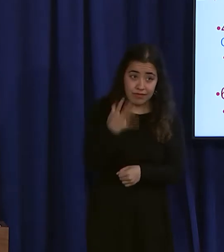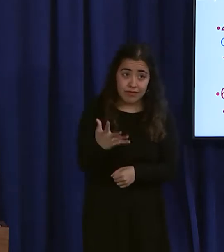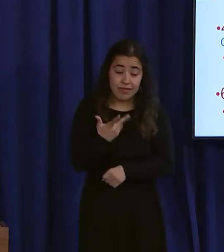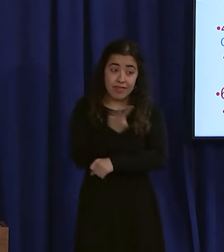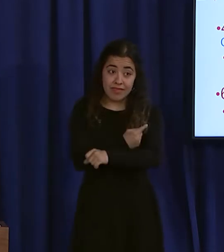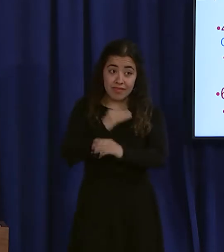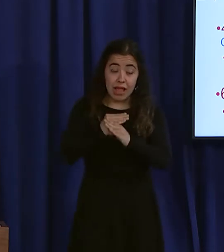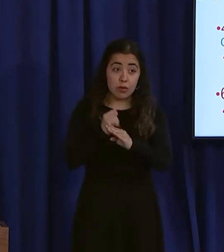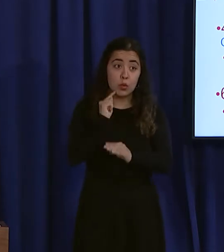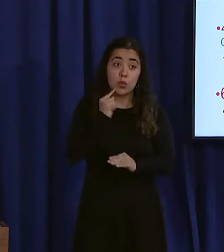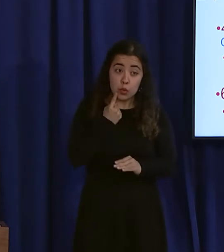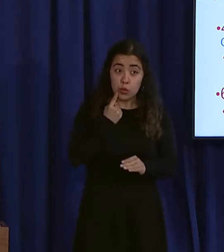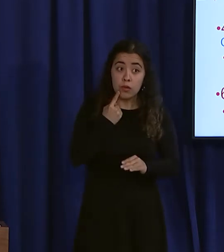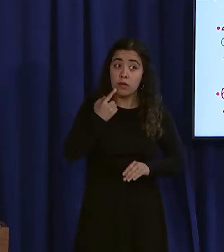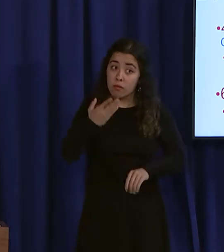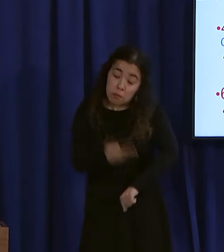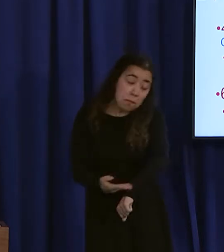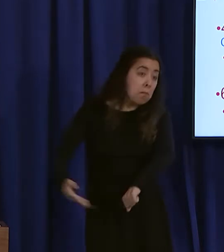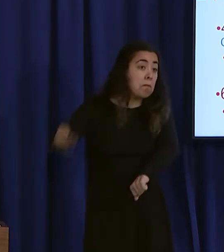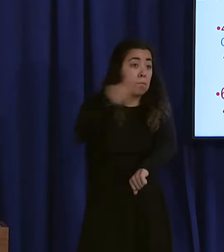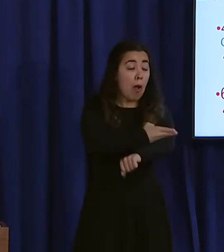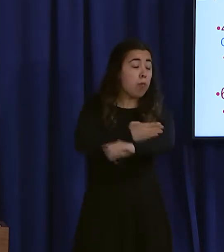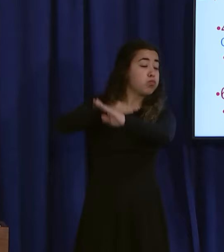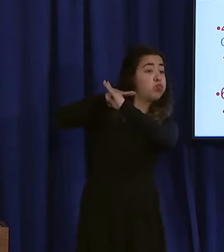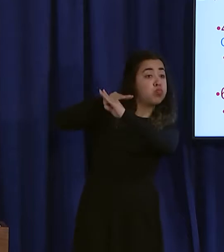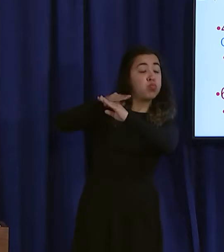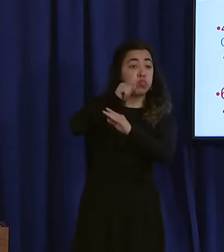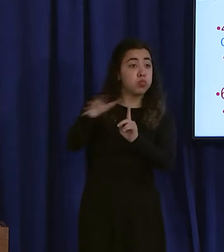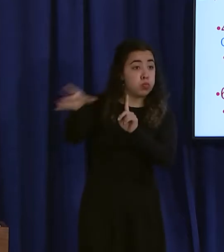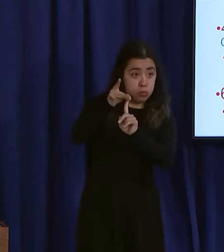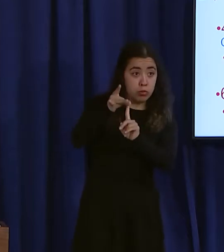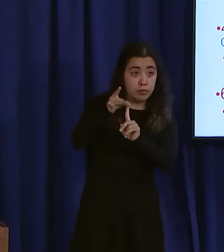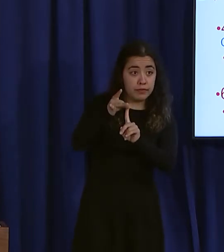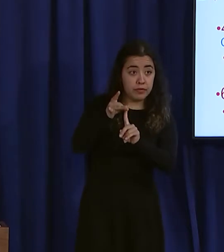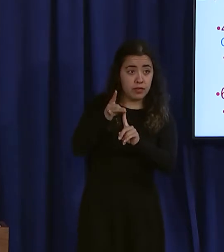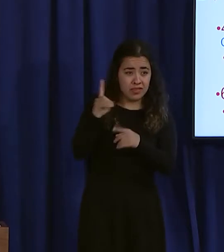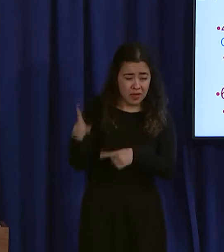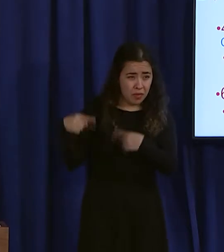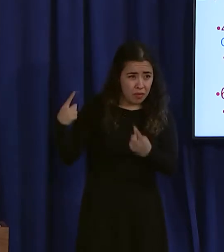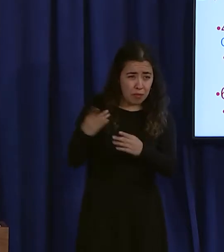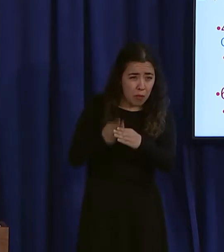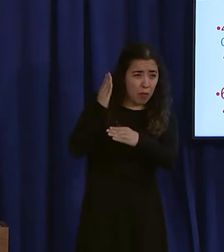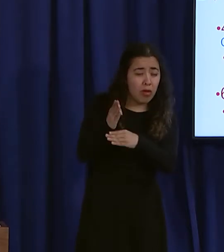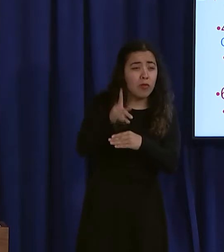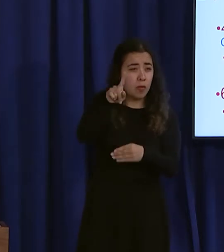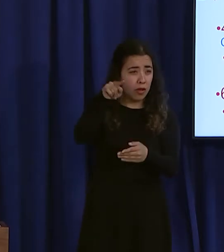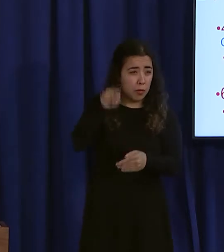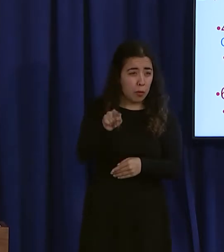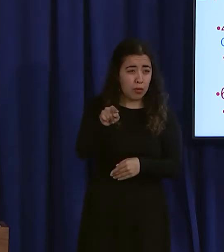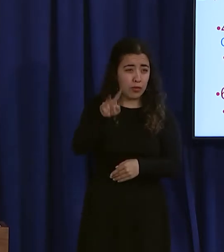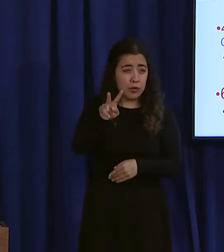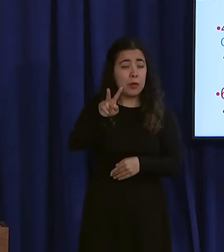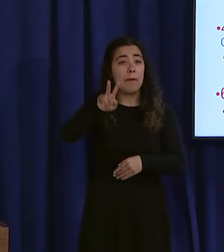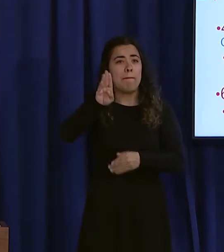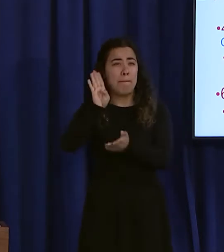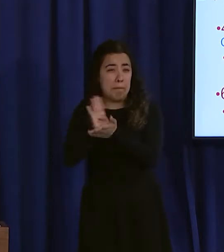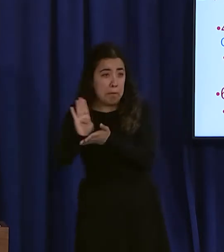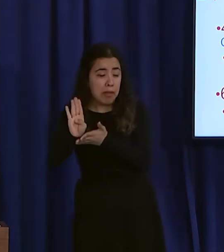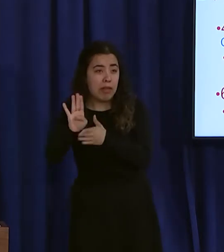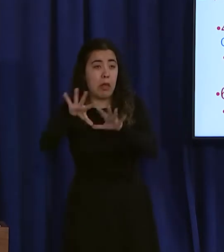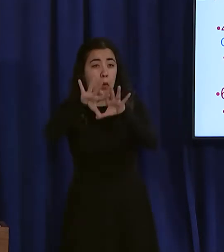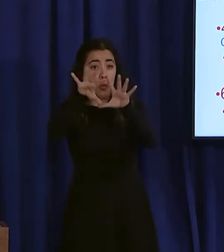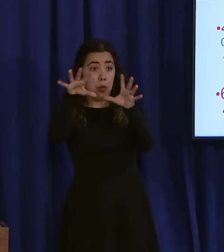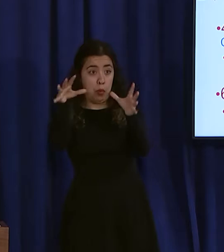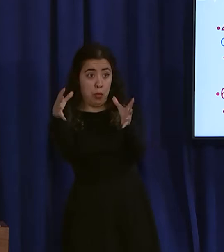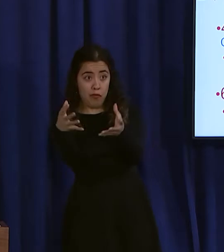around the world, we've given more than 1.7 billion COVID vaccinations at this point worldwide, not seen new